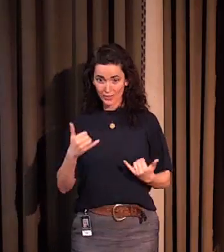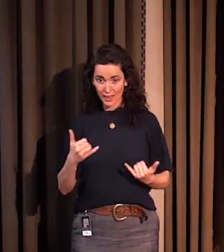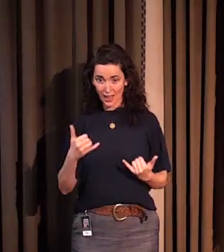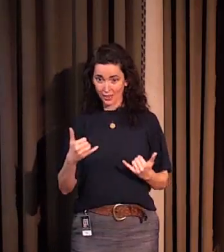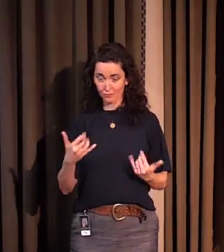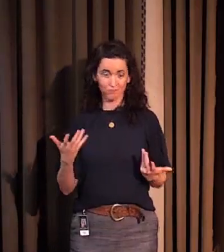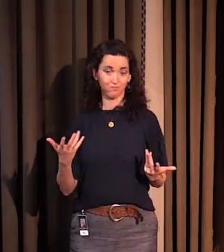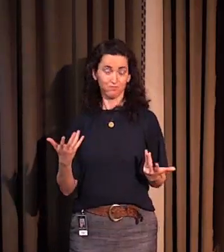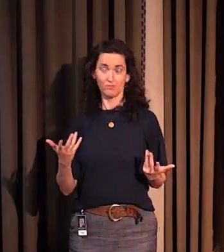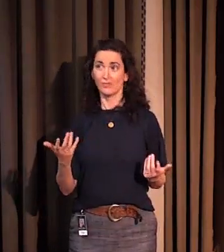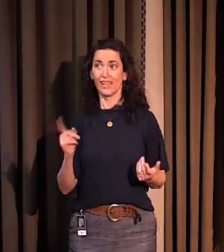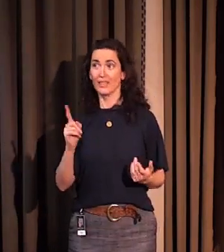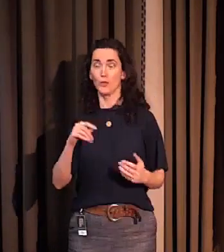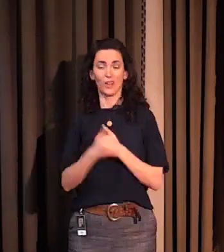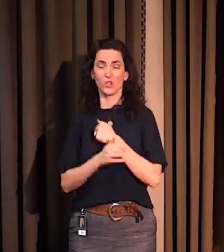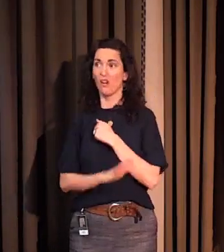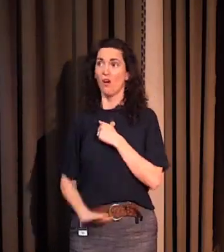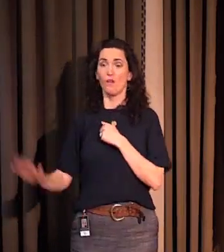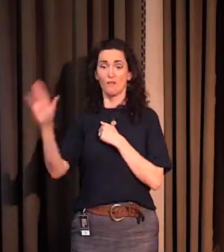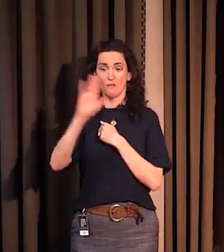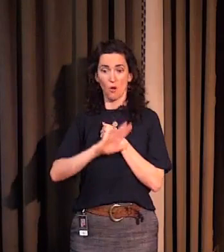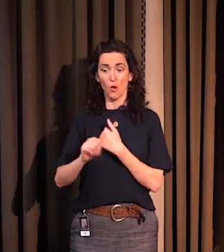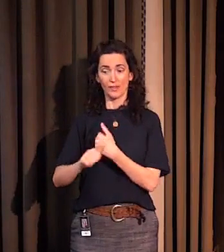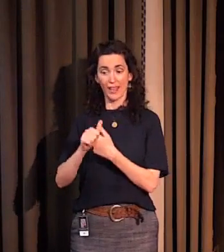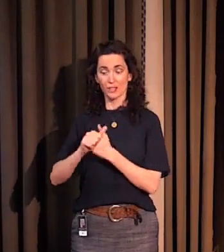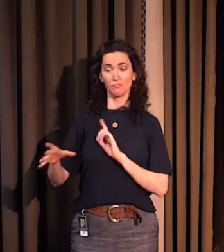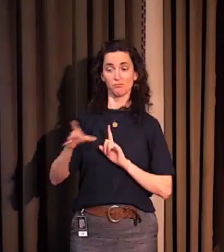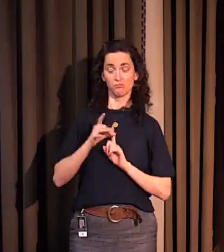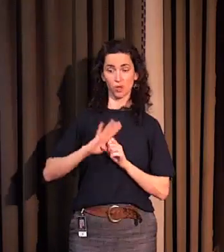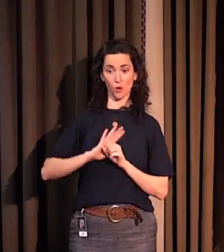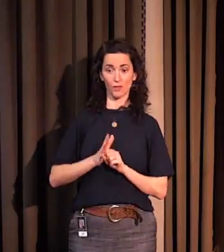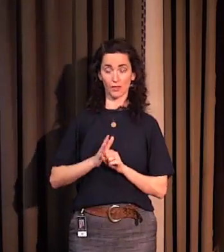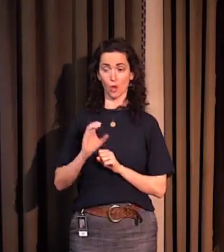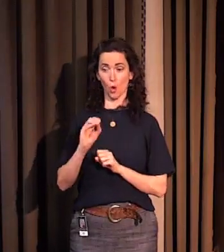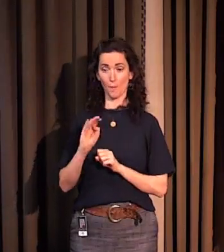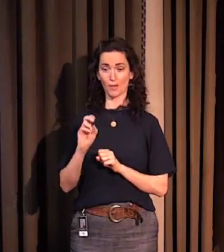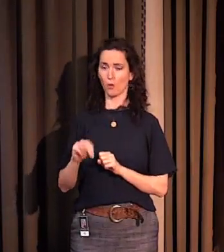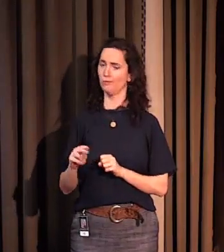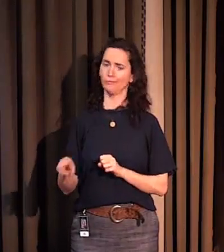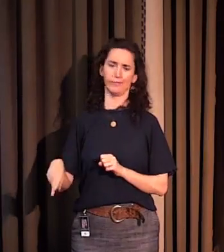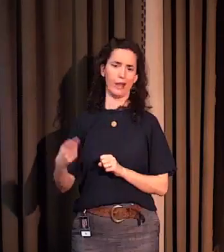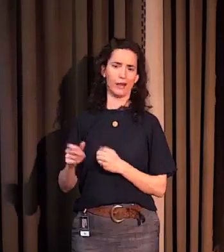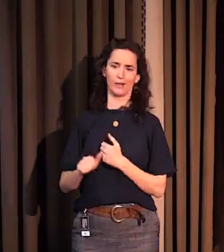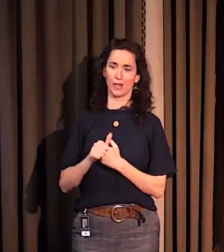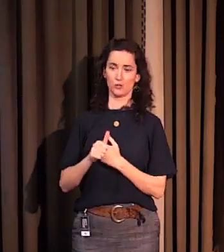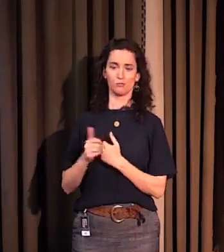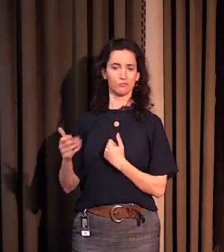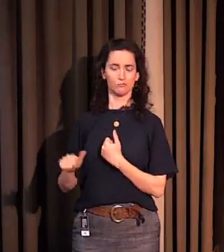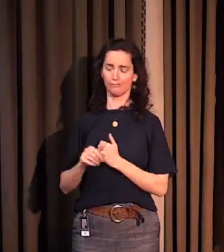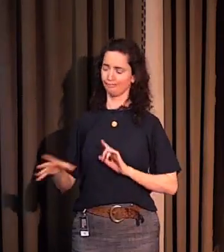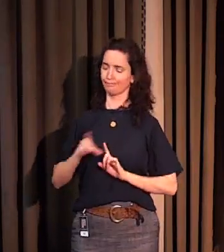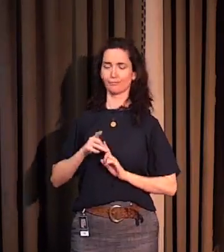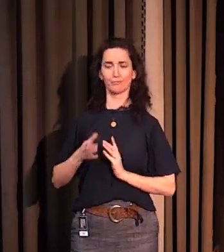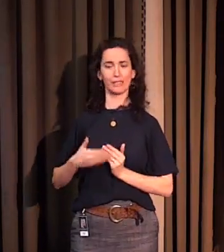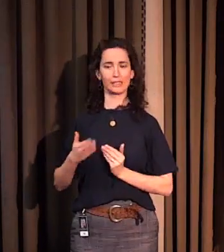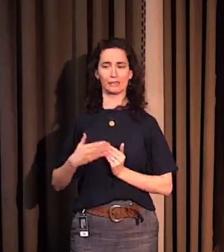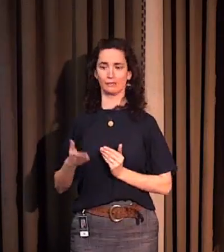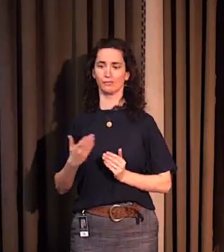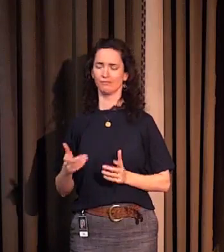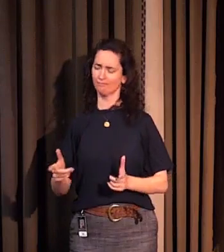most of the country, the risk of contracting COVID, particularly the Omicron variant, is as high as it ever has been